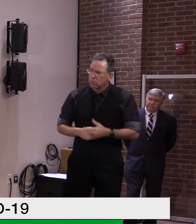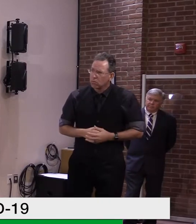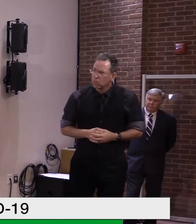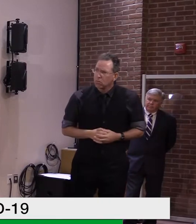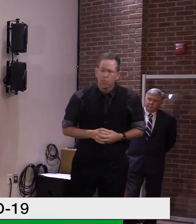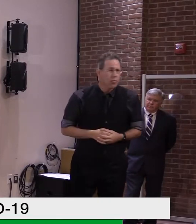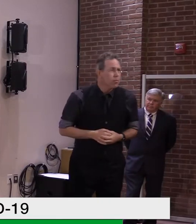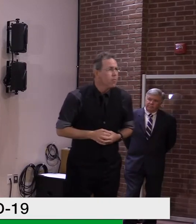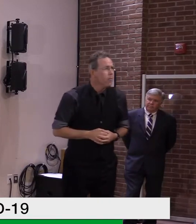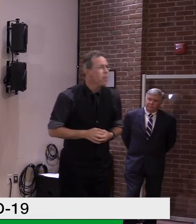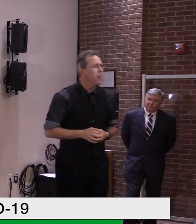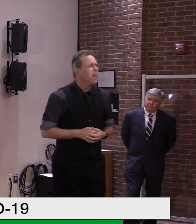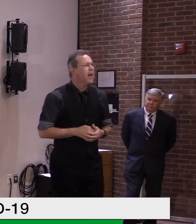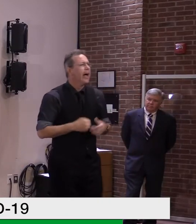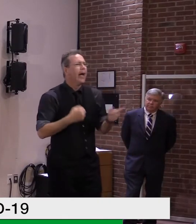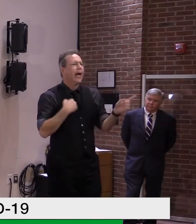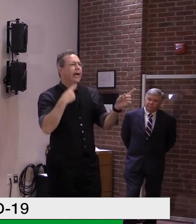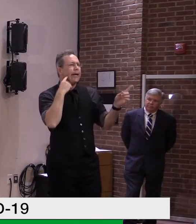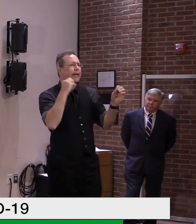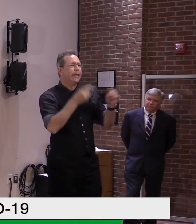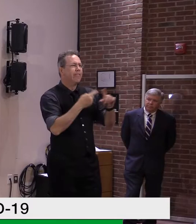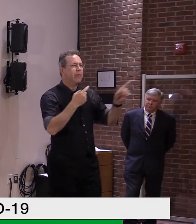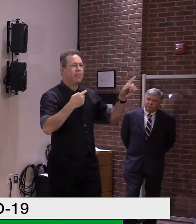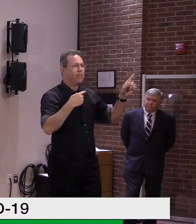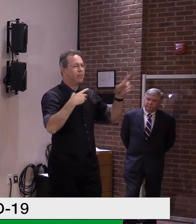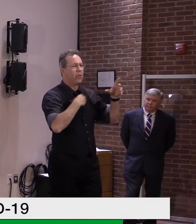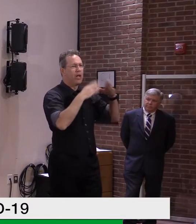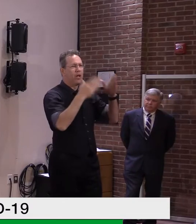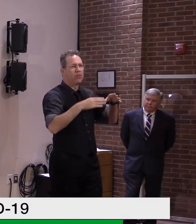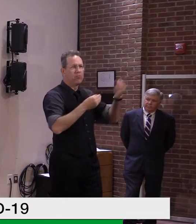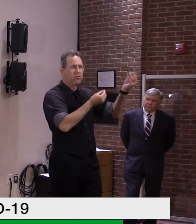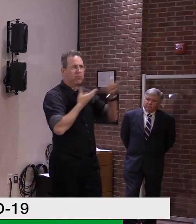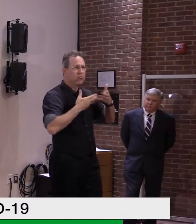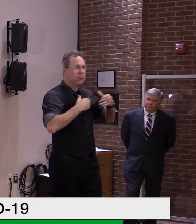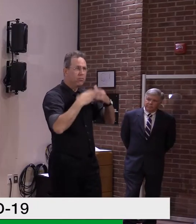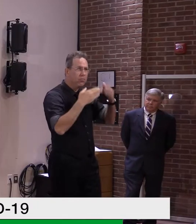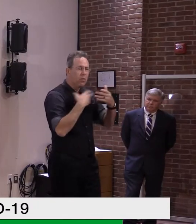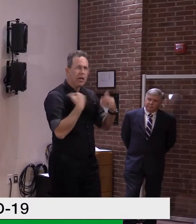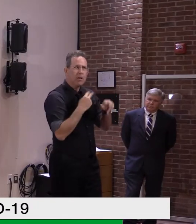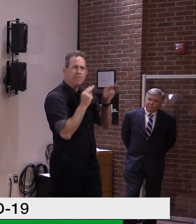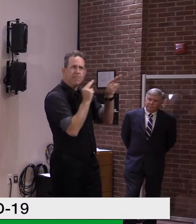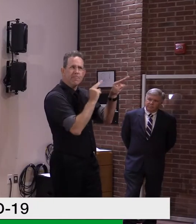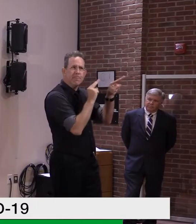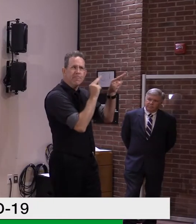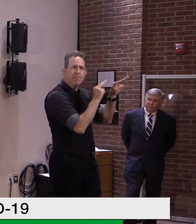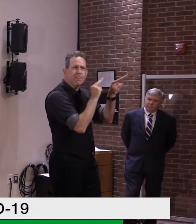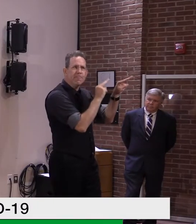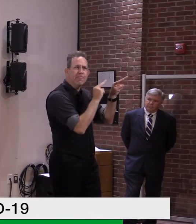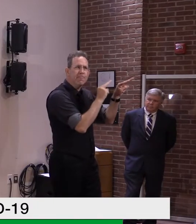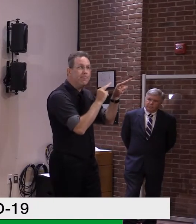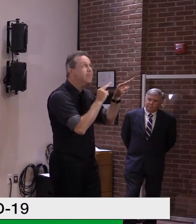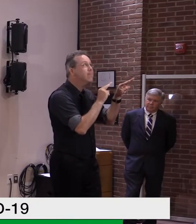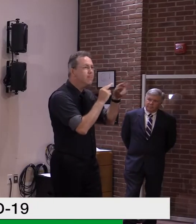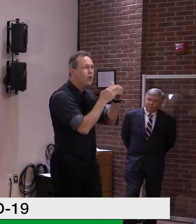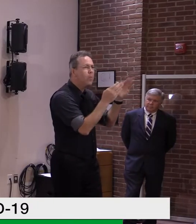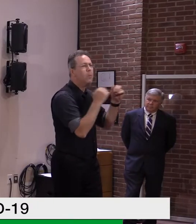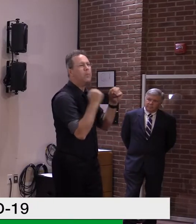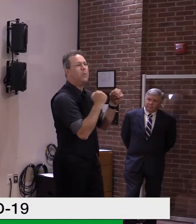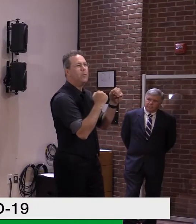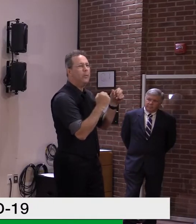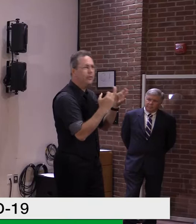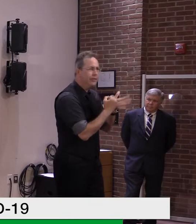border reopening when it's safe, and I really don't have any more information than you do. We